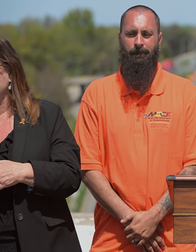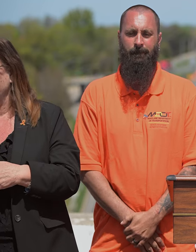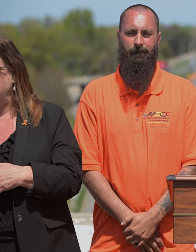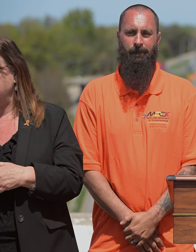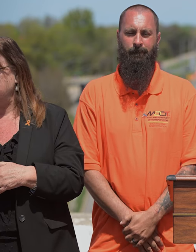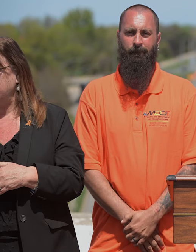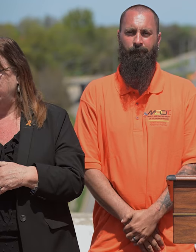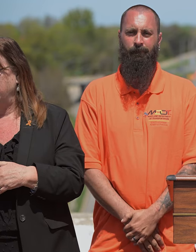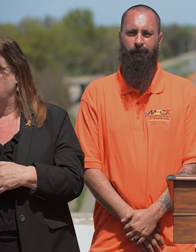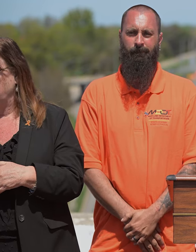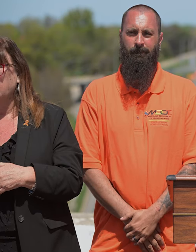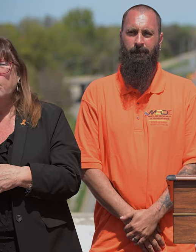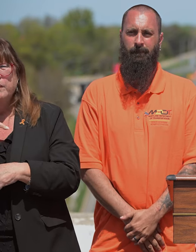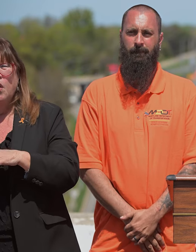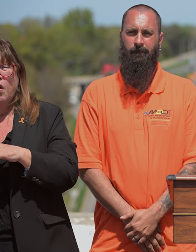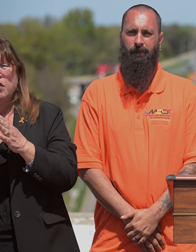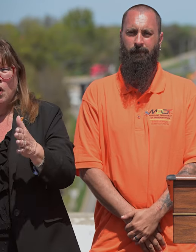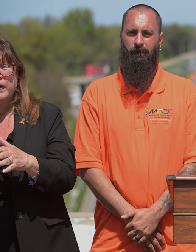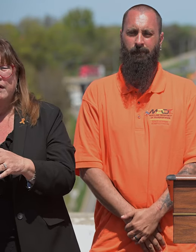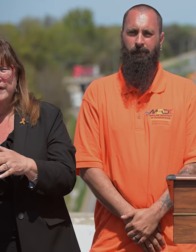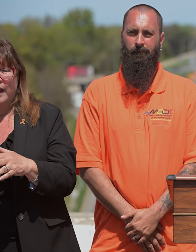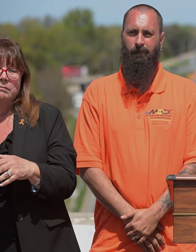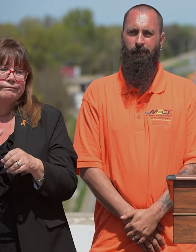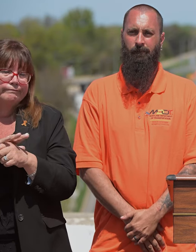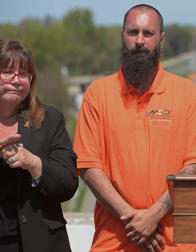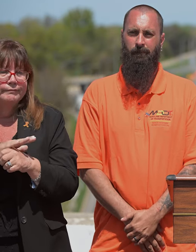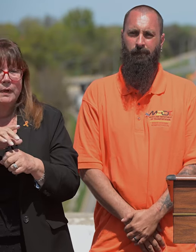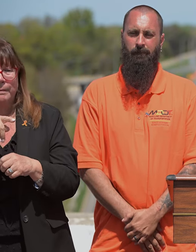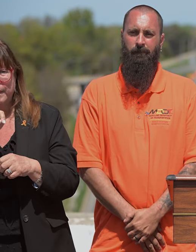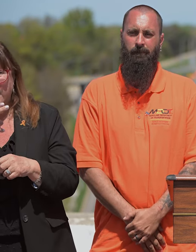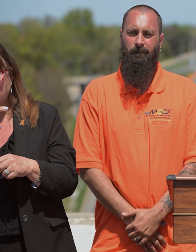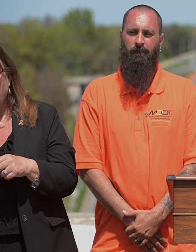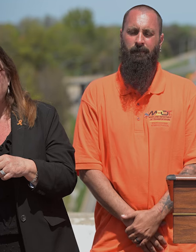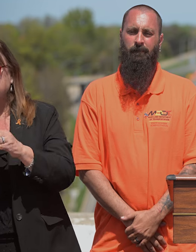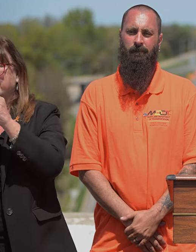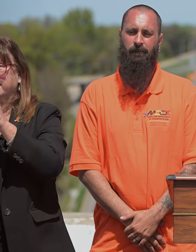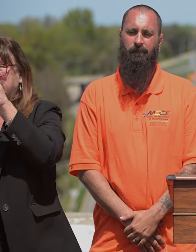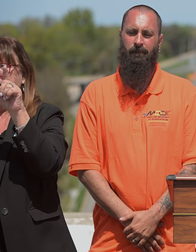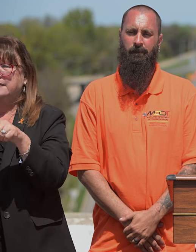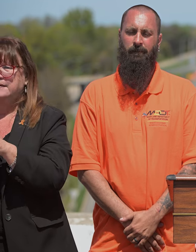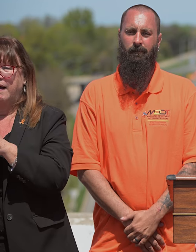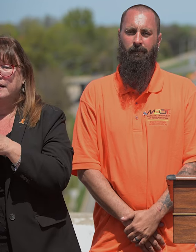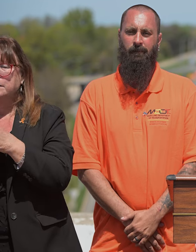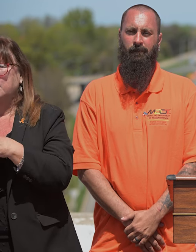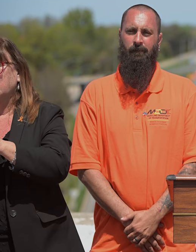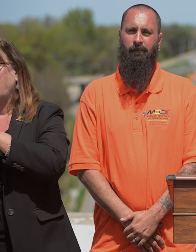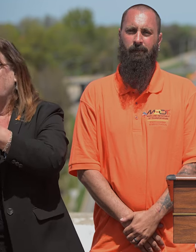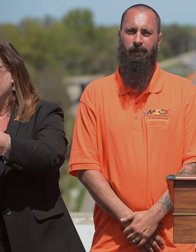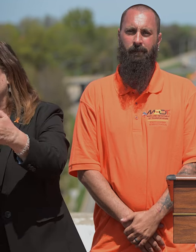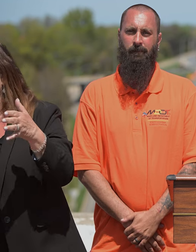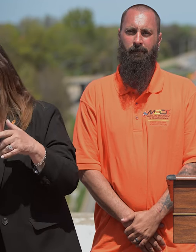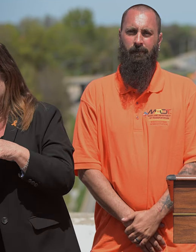We were on the road every day, whether it's fixing potholes, repairing highway signs, installing guardrail, picking up